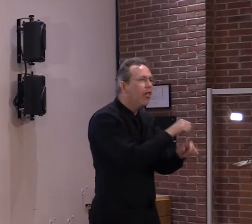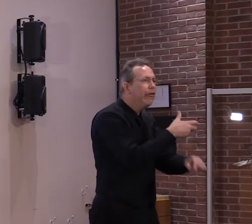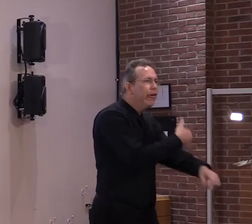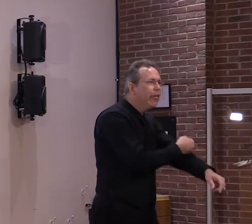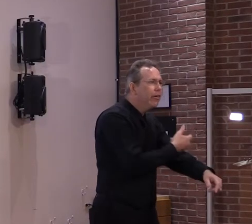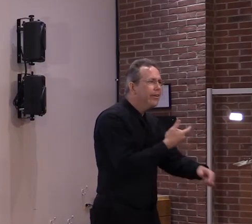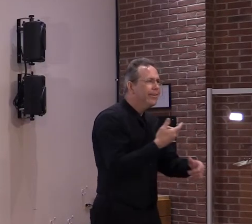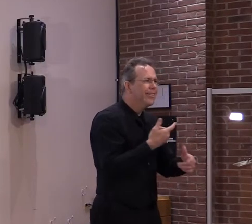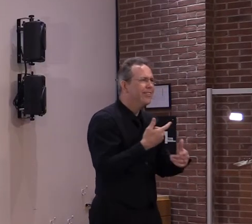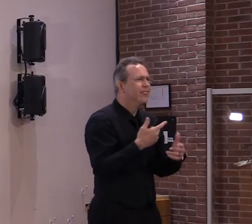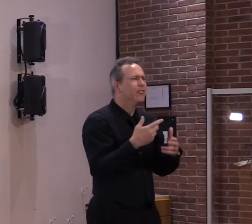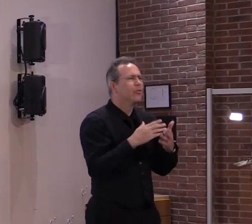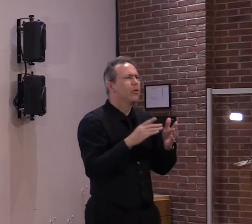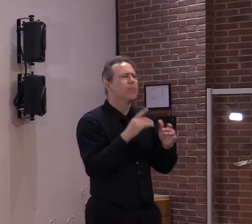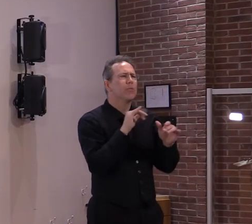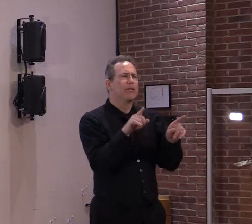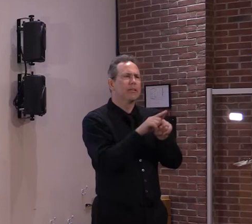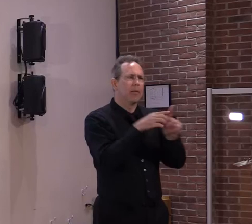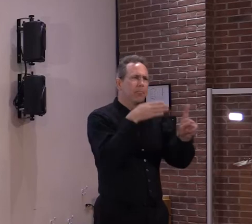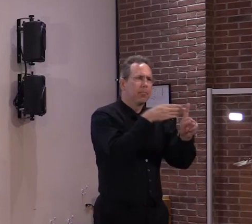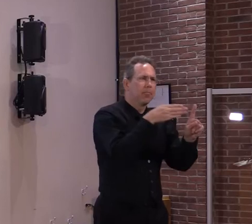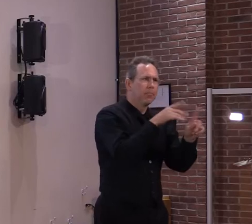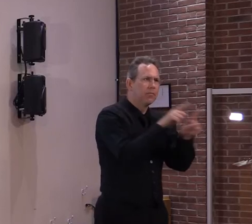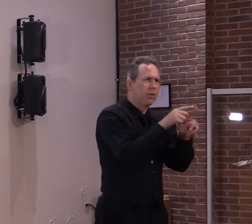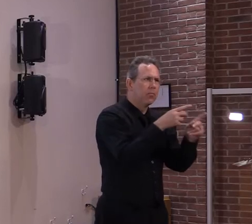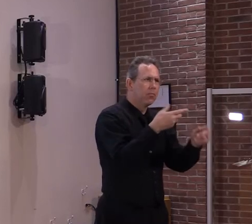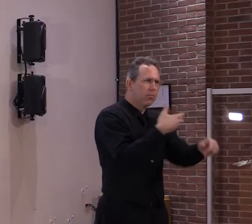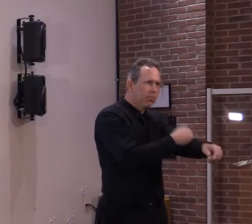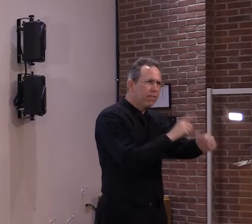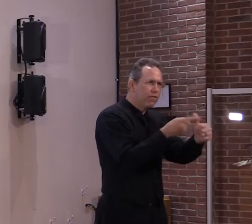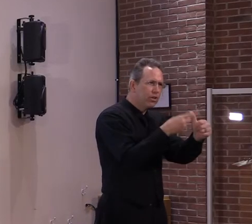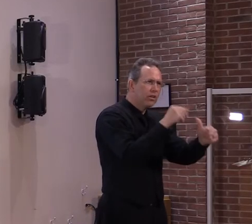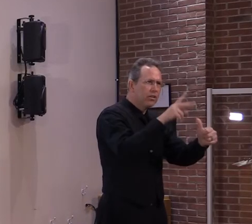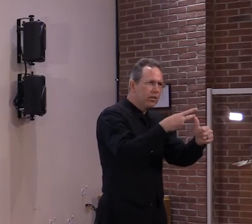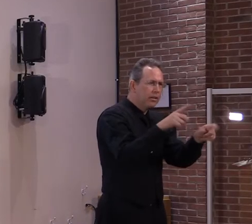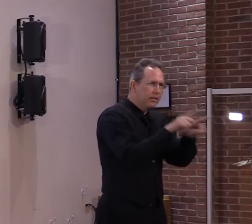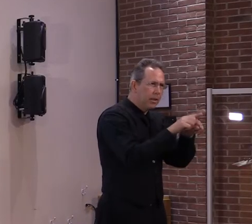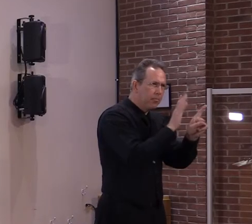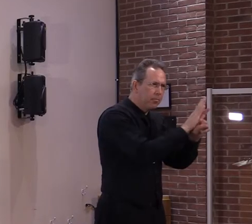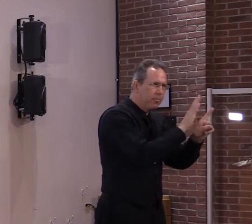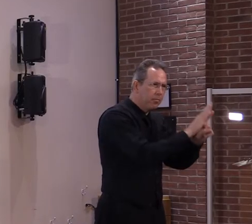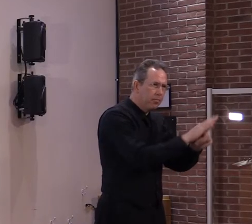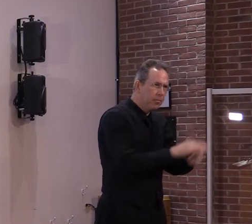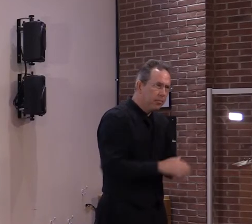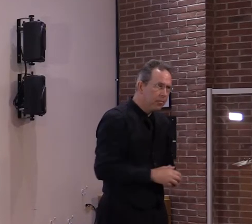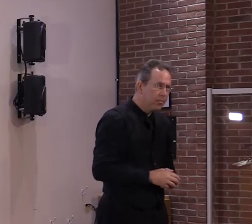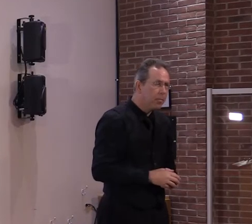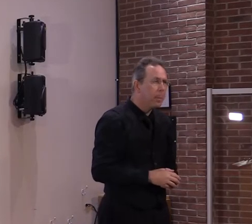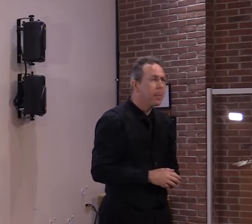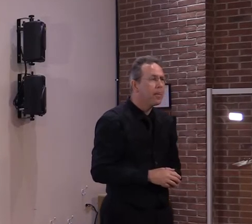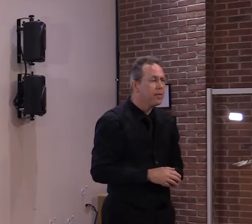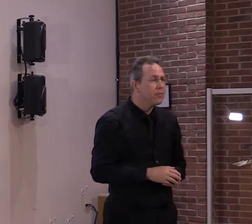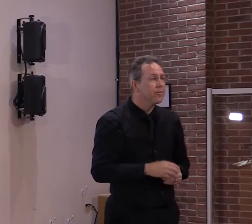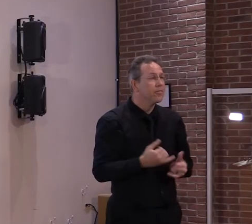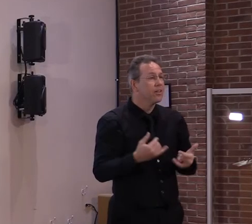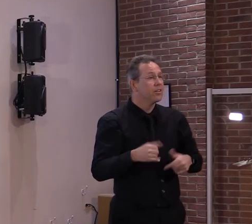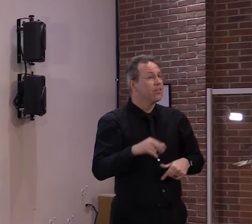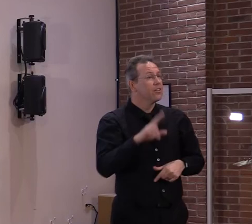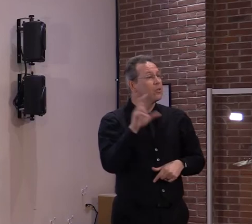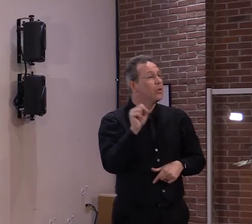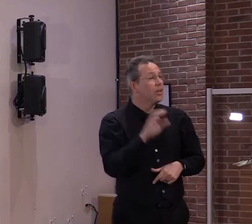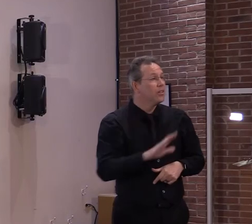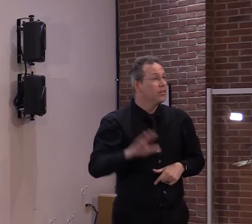There are studies going on in this country and around the world that do get at mixing up